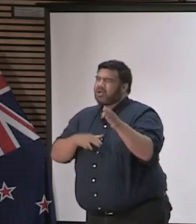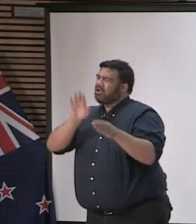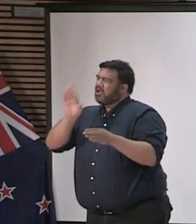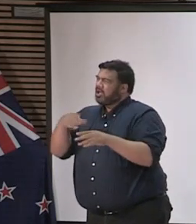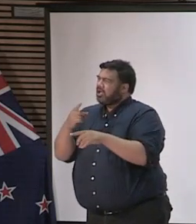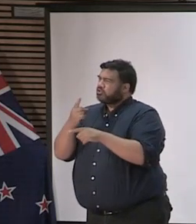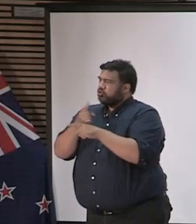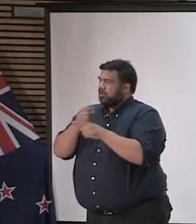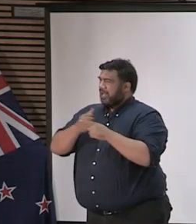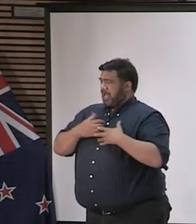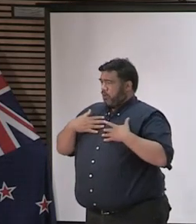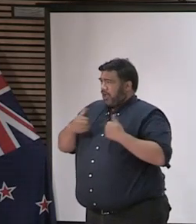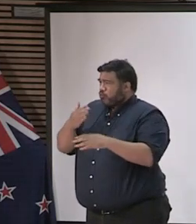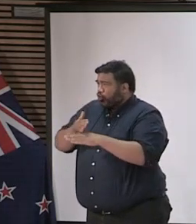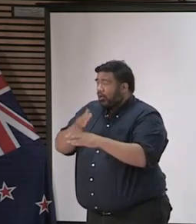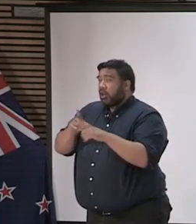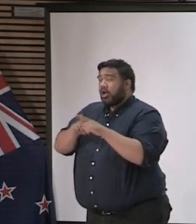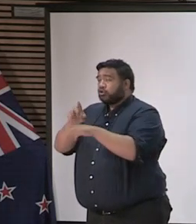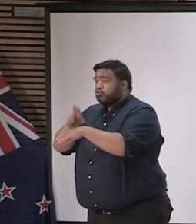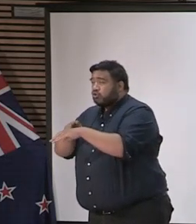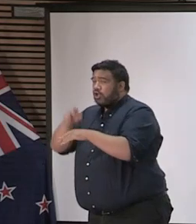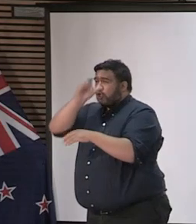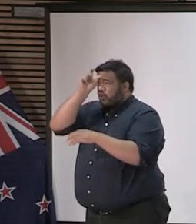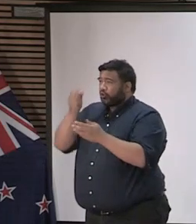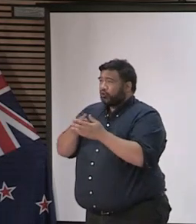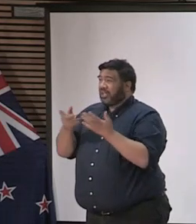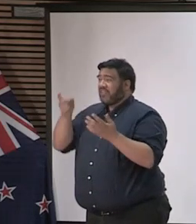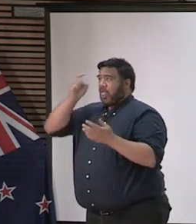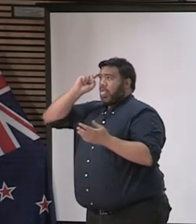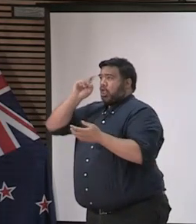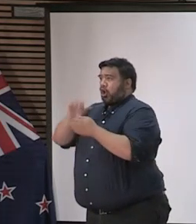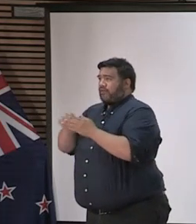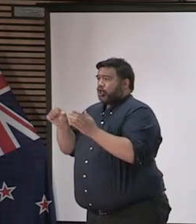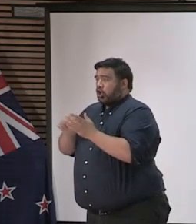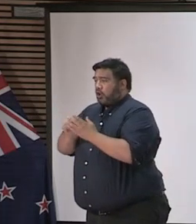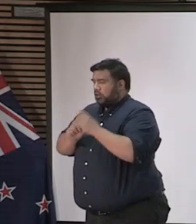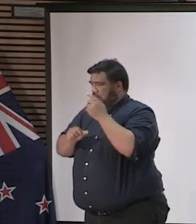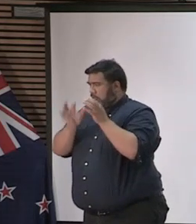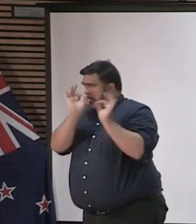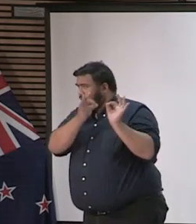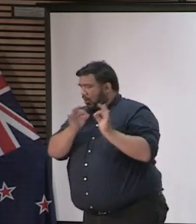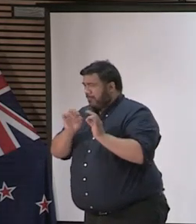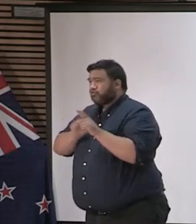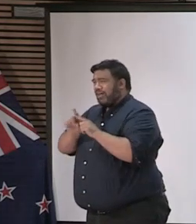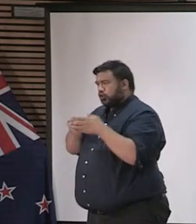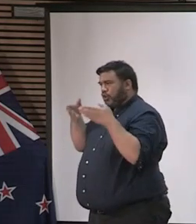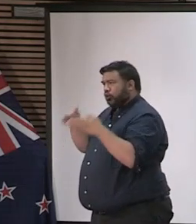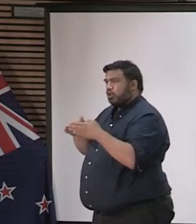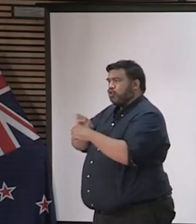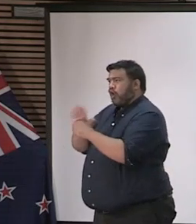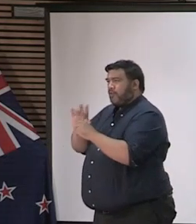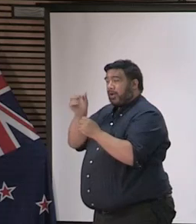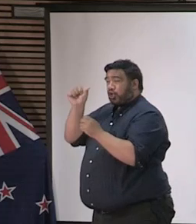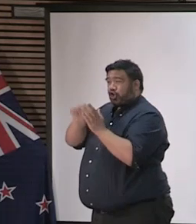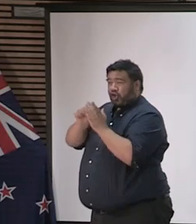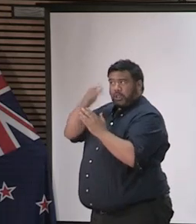frontline health workers, including GPs, to be worried about costs at a time where they're trying to fight COVID? I think the government's moved very